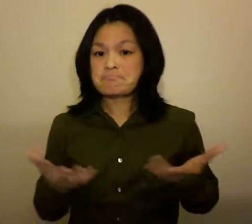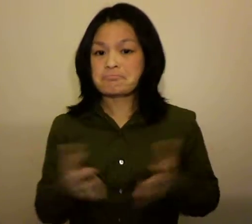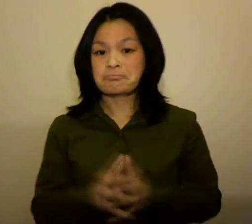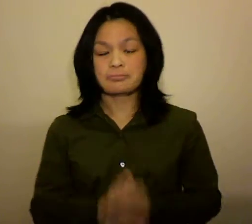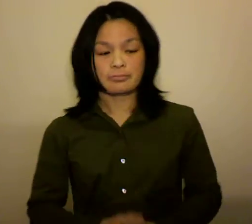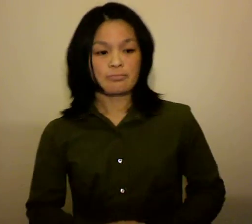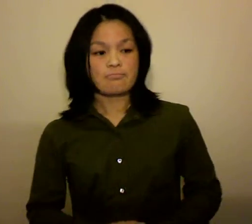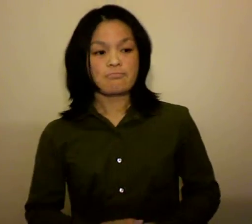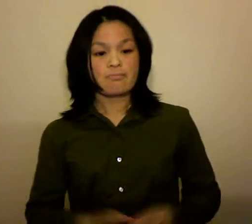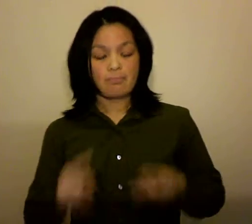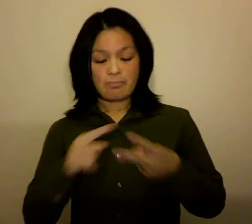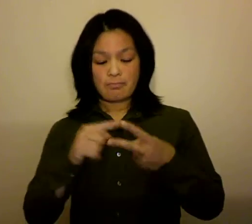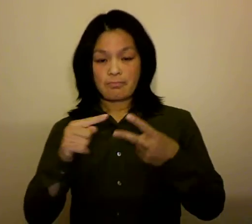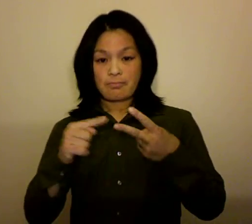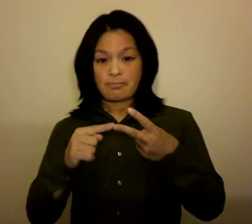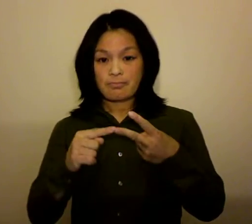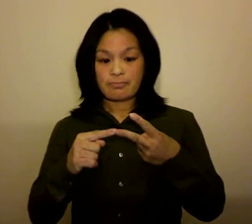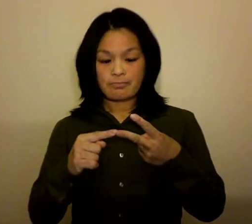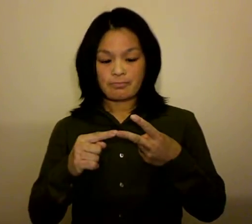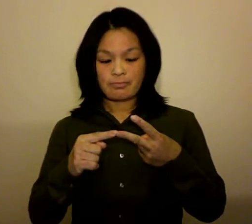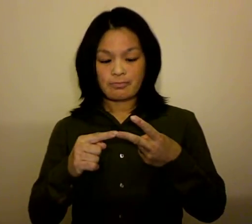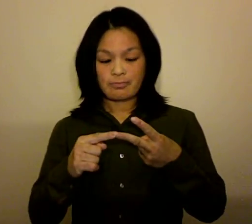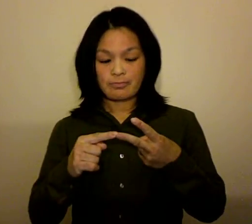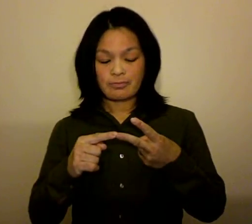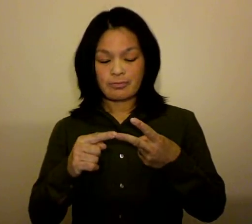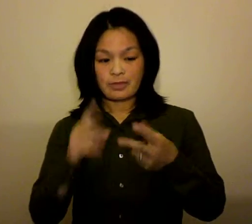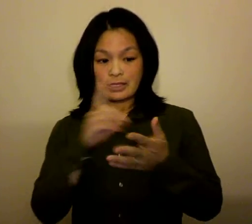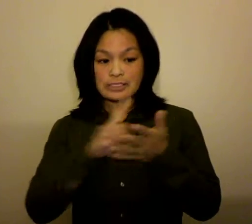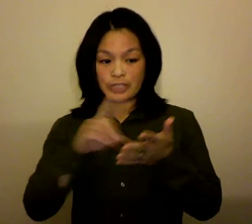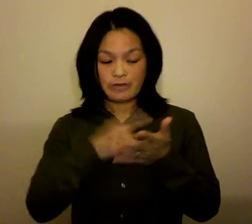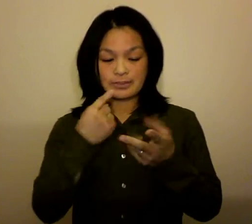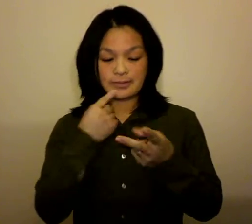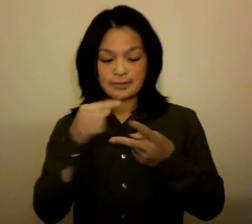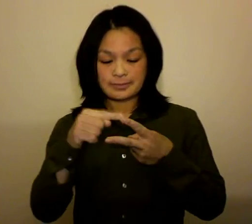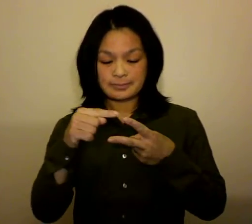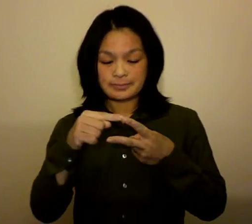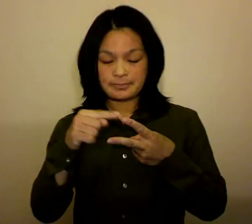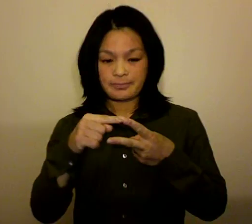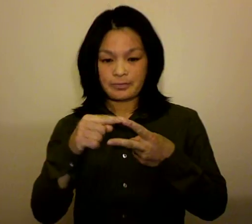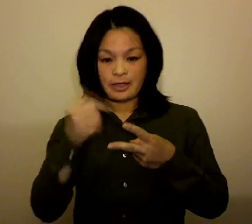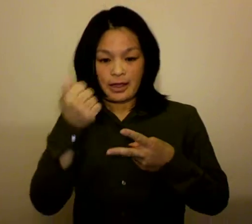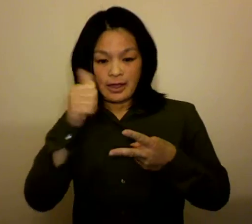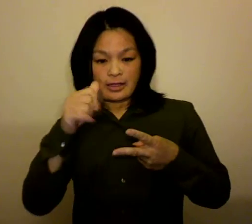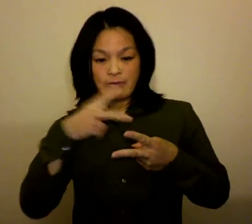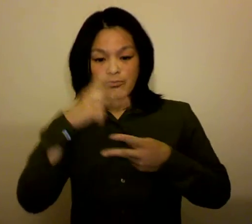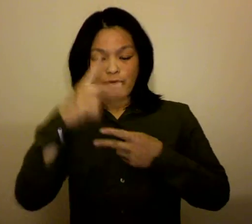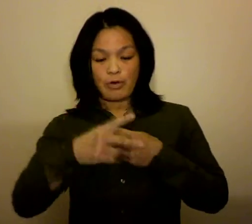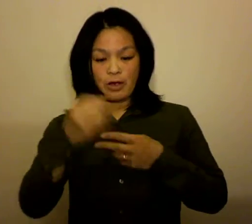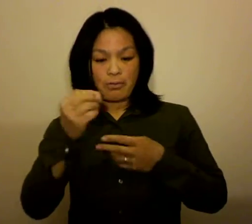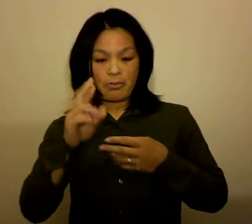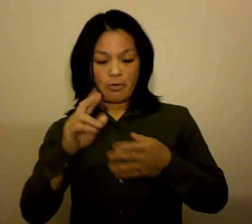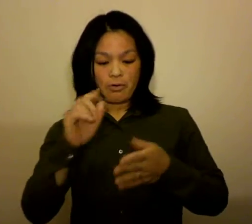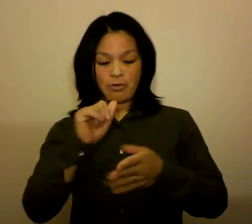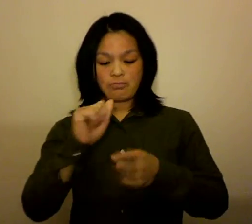elements. According to Webster, racism is any program or practice of racial